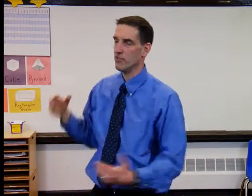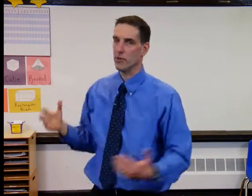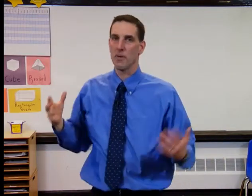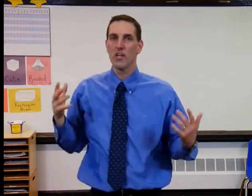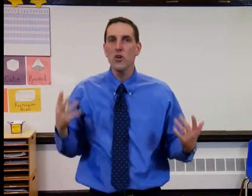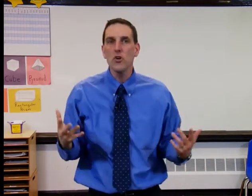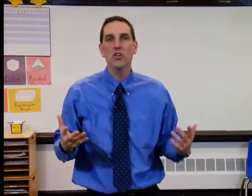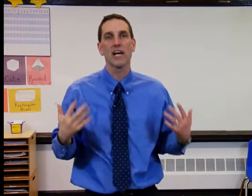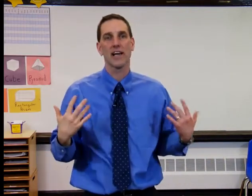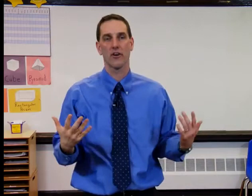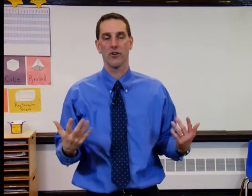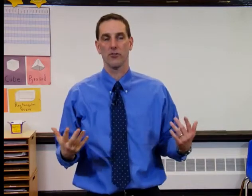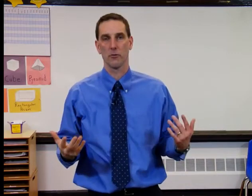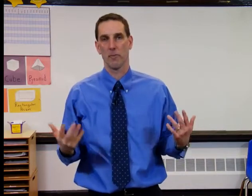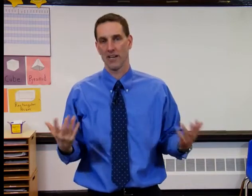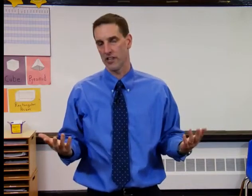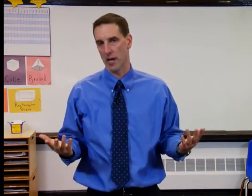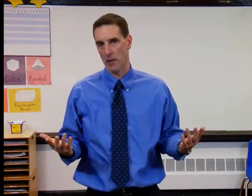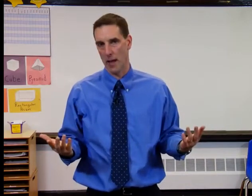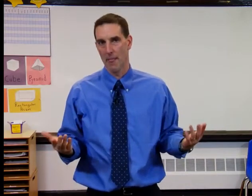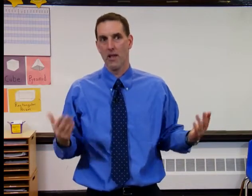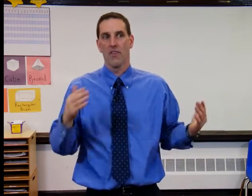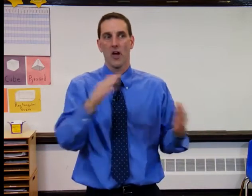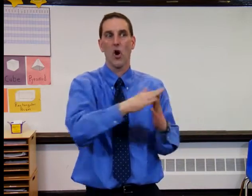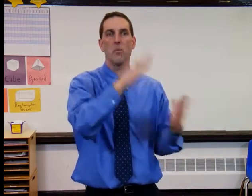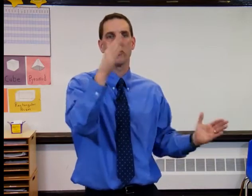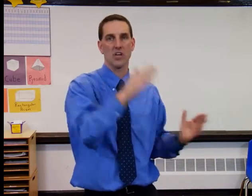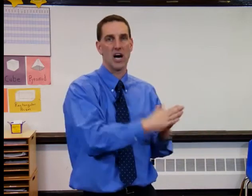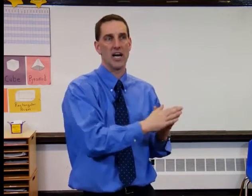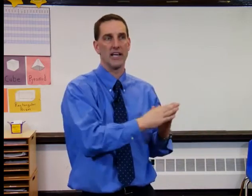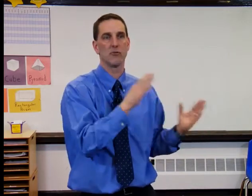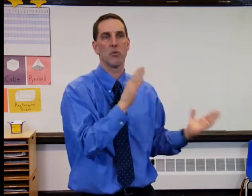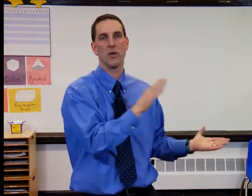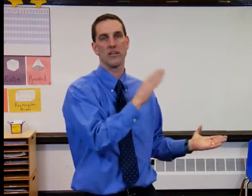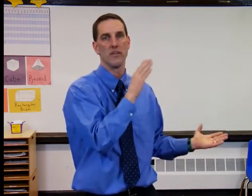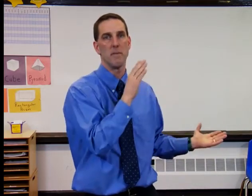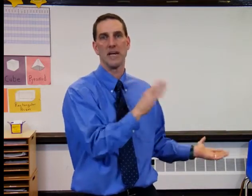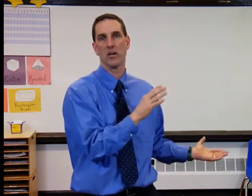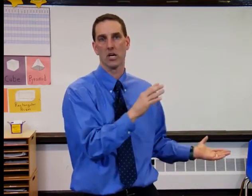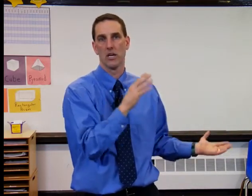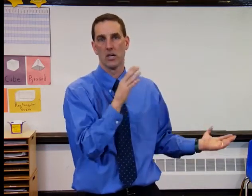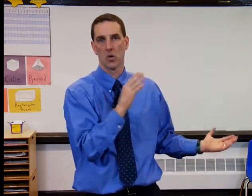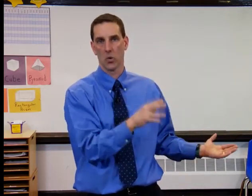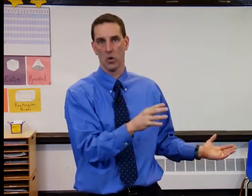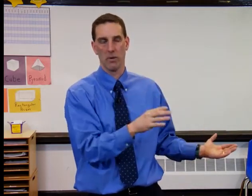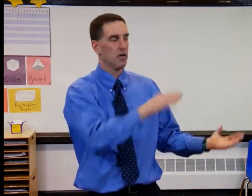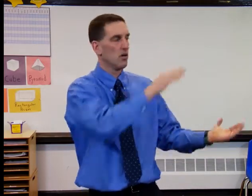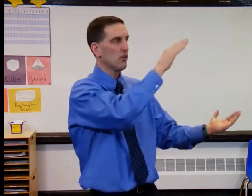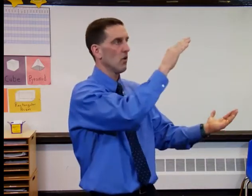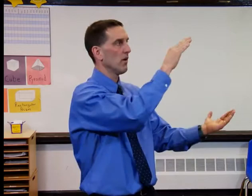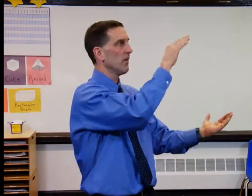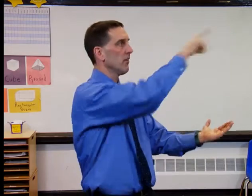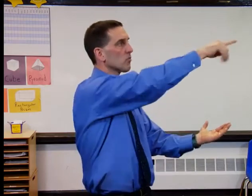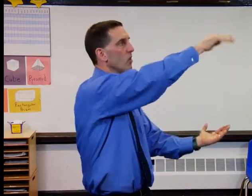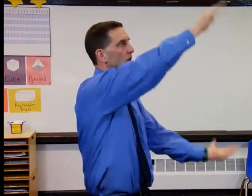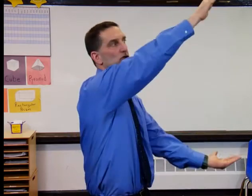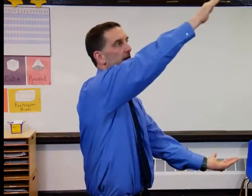But usually I introduce it by saying that the open side is pointing to the bigger group. So this wall is greater